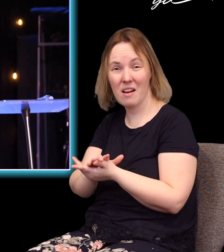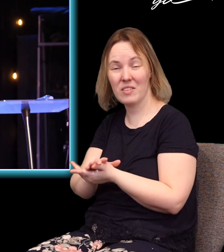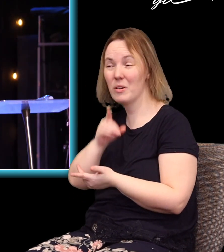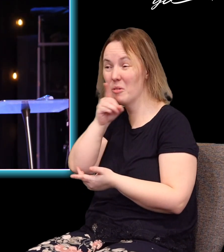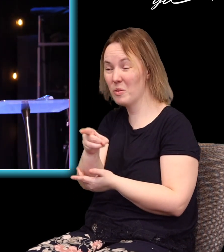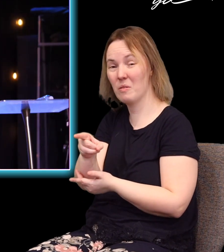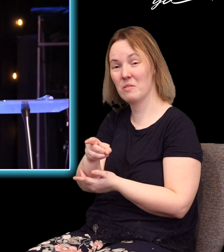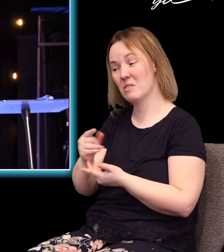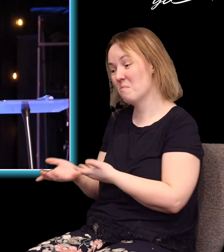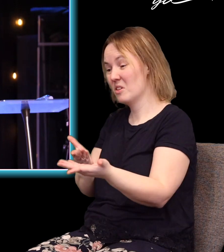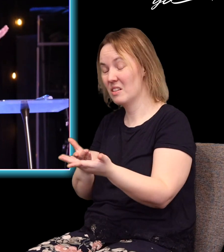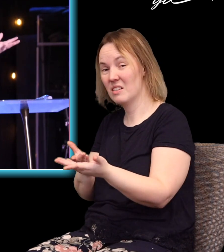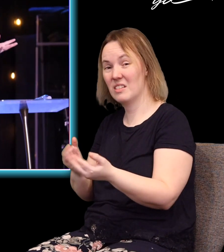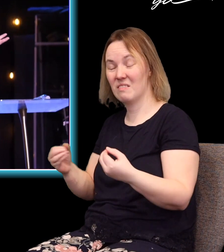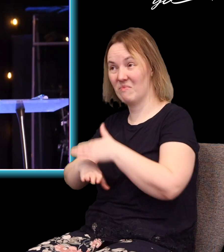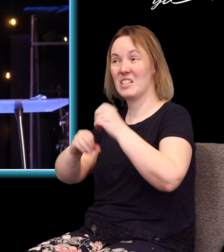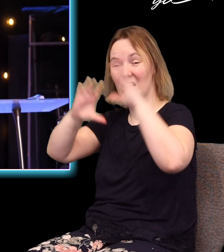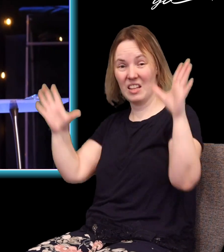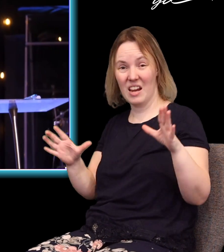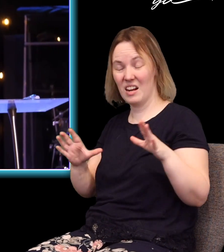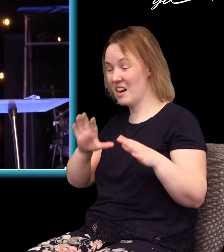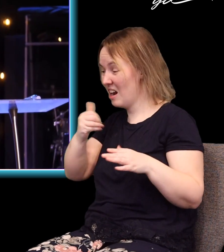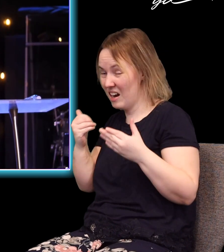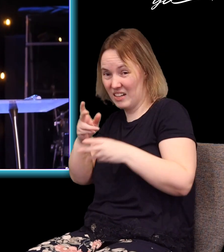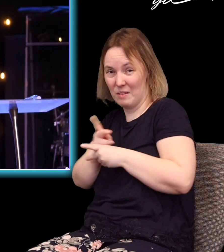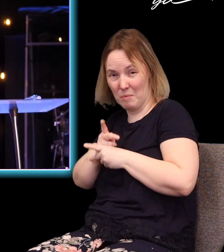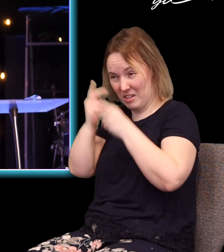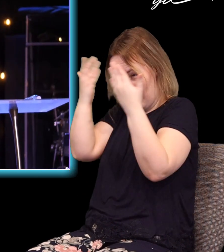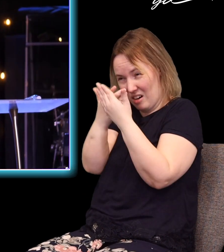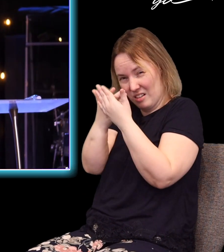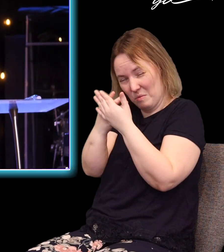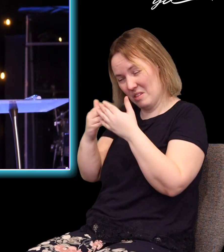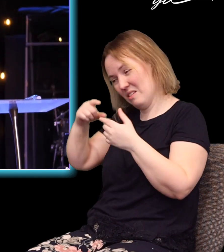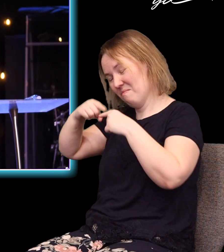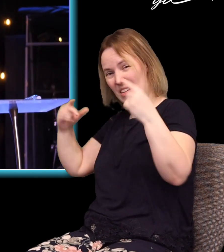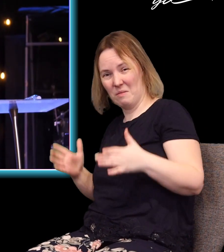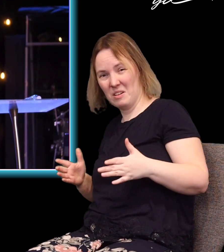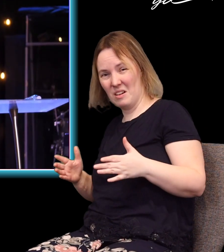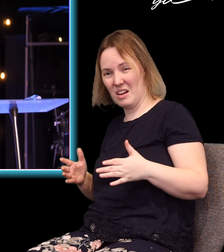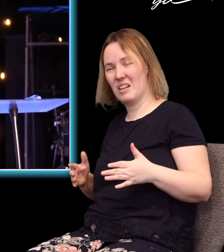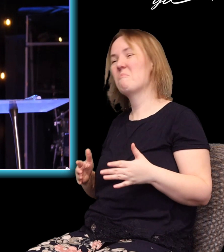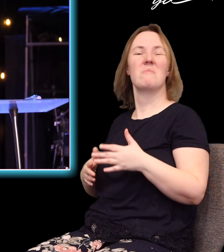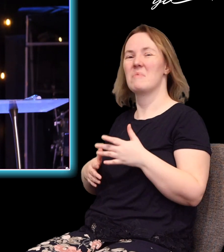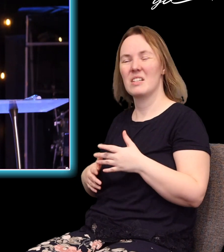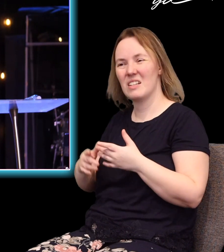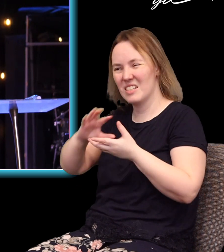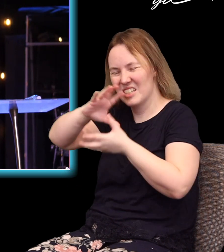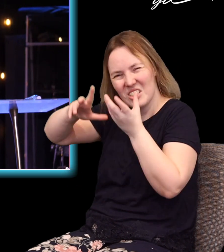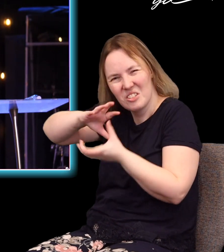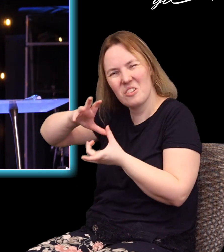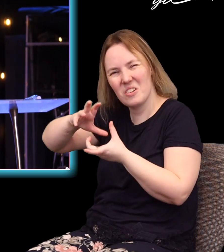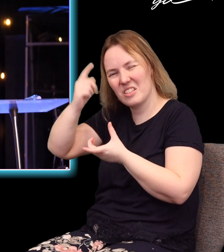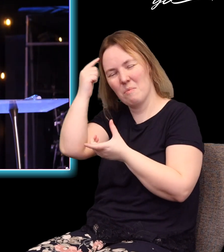with, that we're able to bring things into the light rather than in darkness where the enemy plays with our mind or condemns us or whatever. We can bring those things